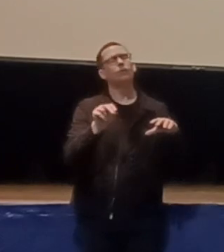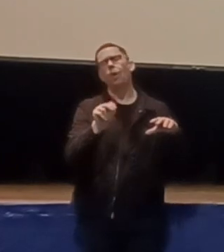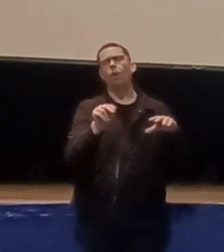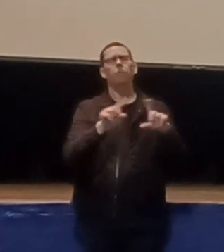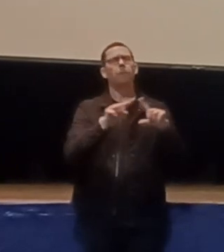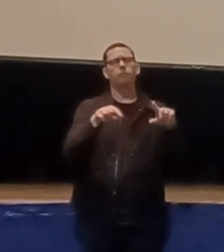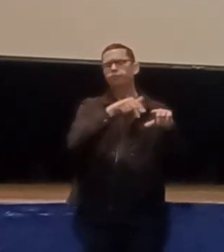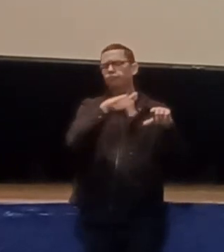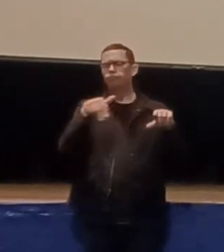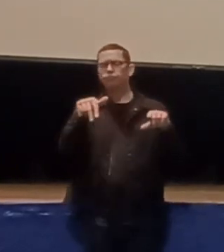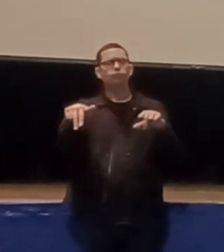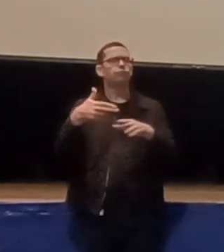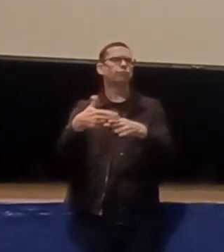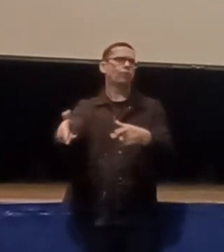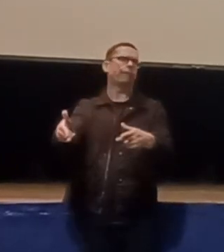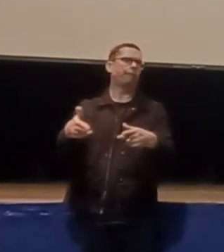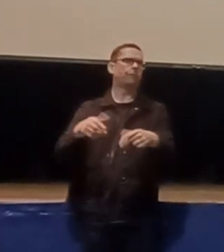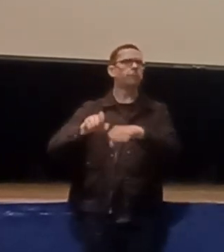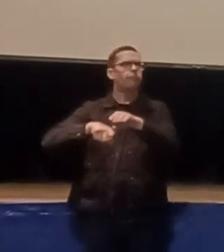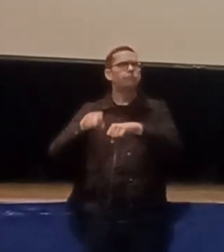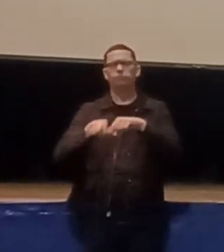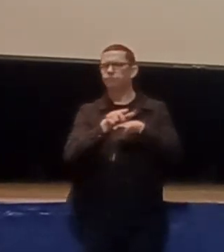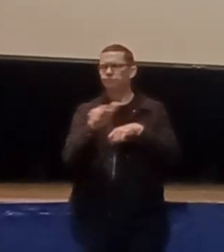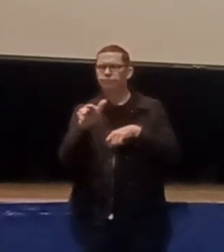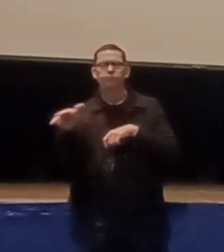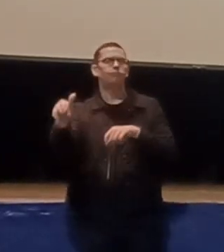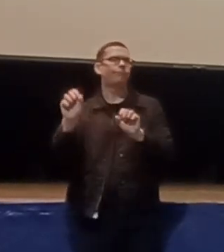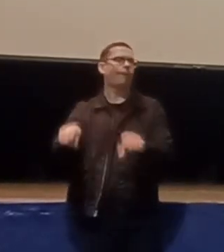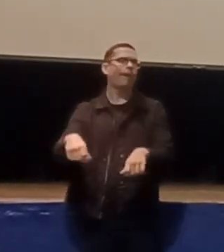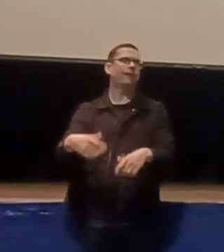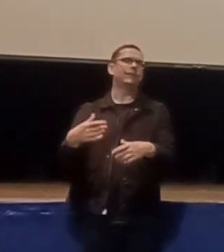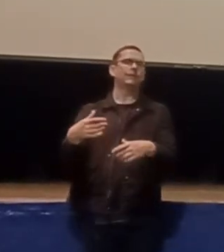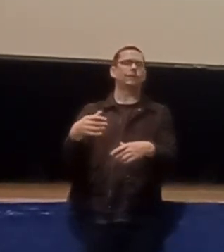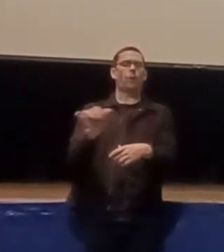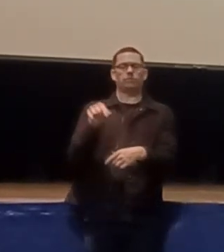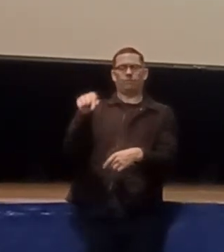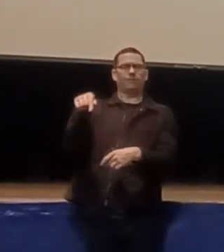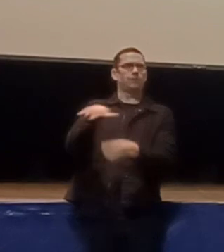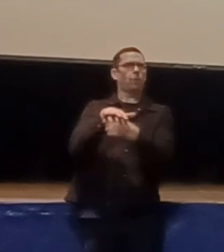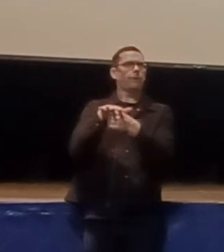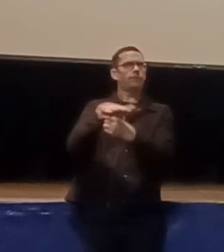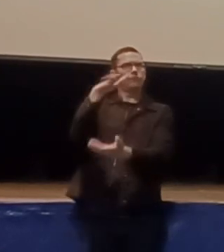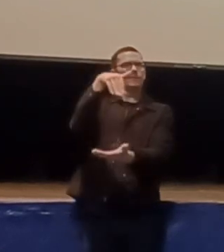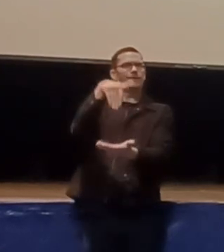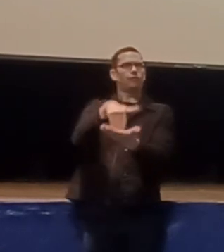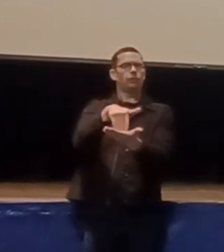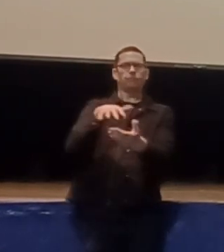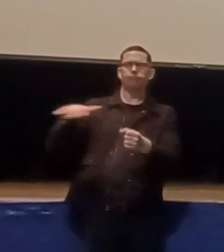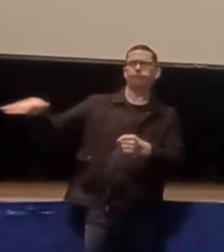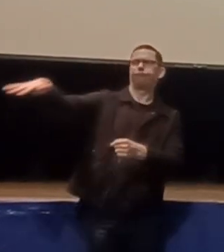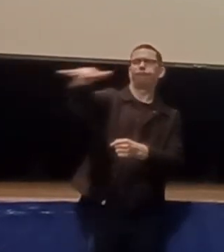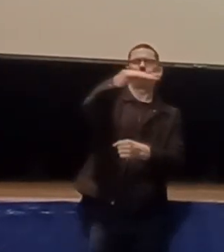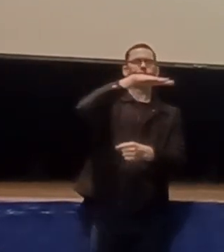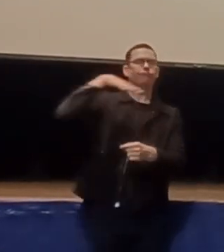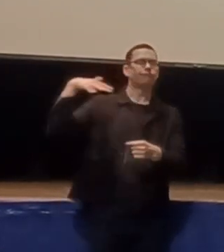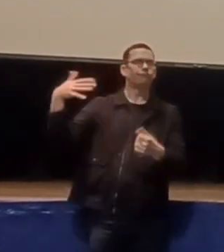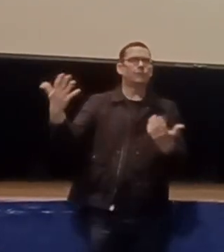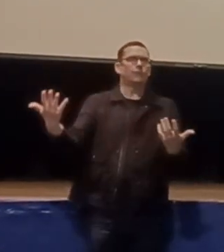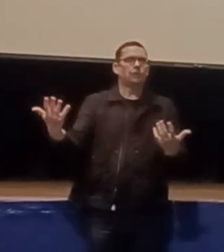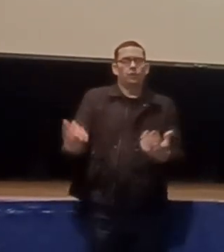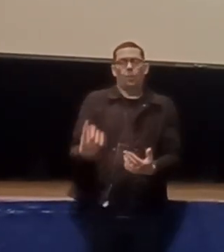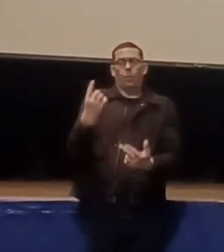It's accessible by bike, and it's centrally located for people from many neighborhoods, which our current options are not. So it's one of the places we're